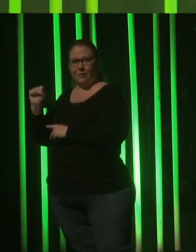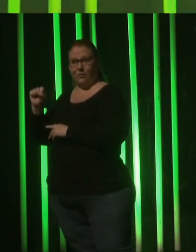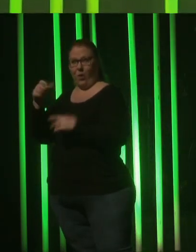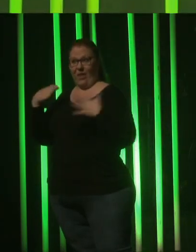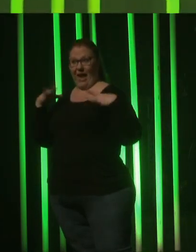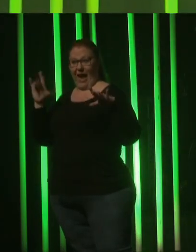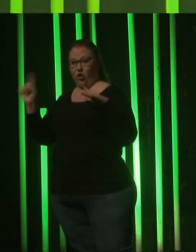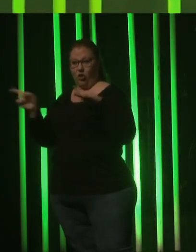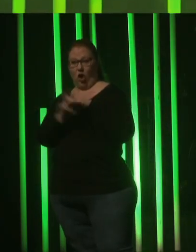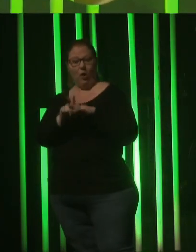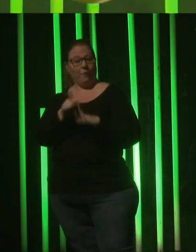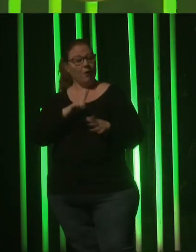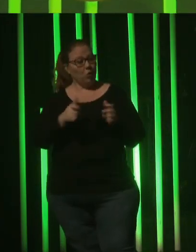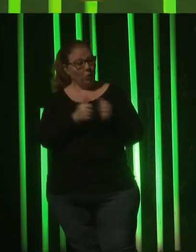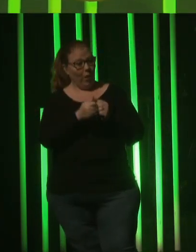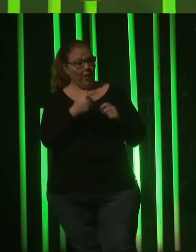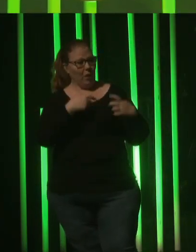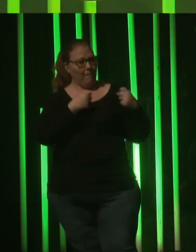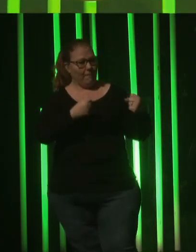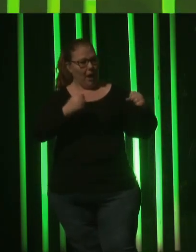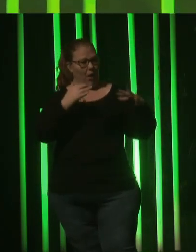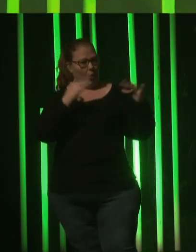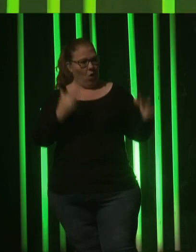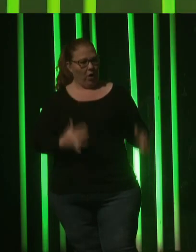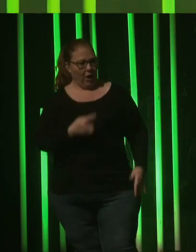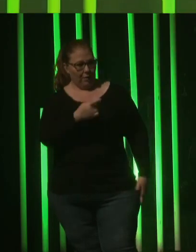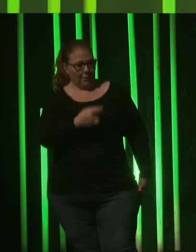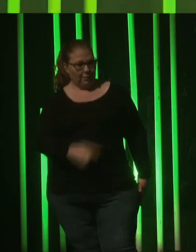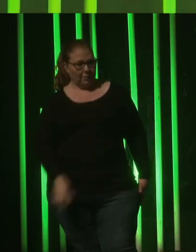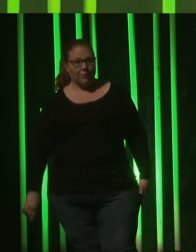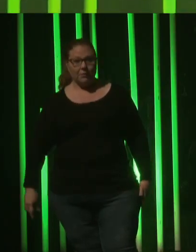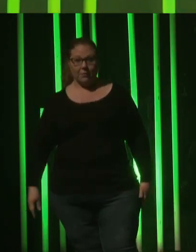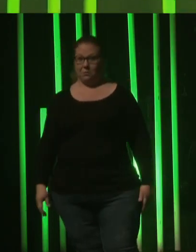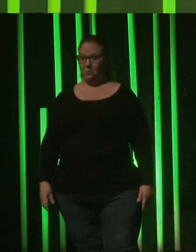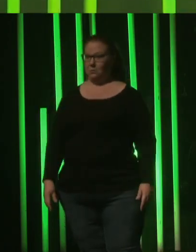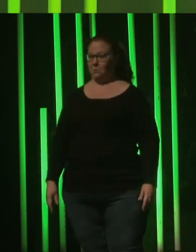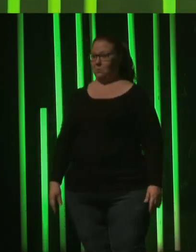the Lord is with you, mighty warrior. Now listen to this.